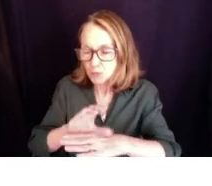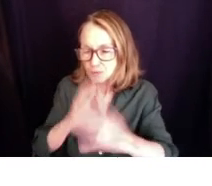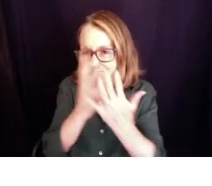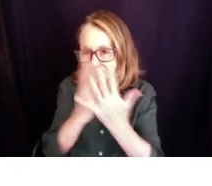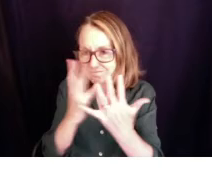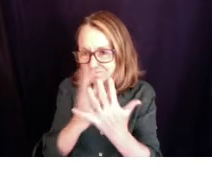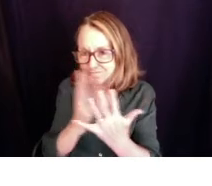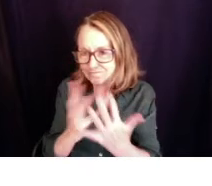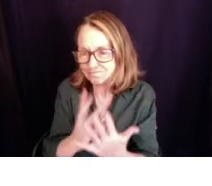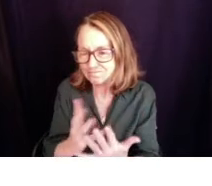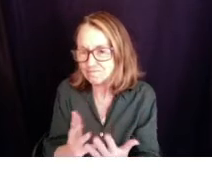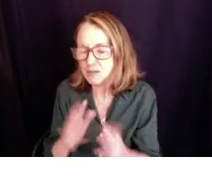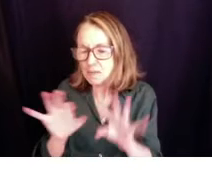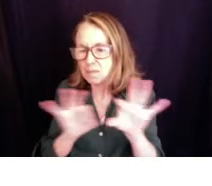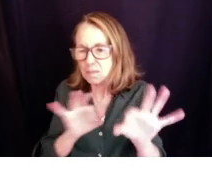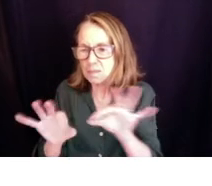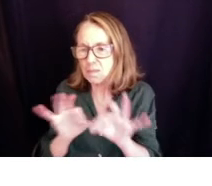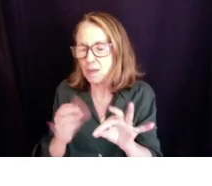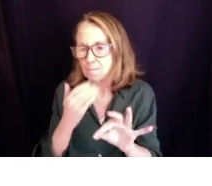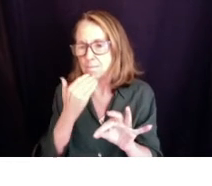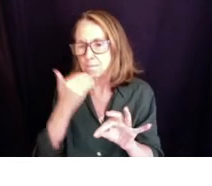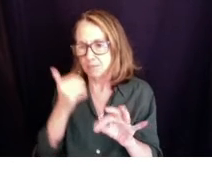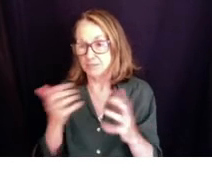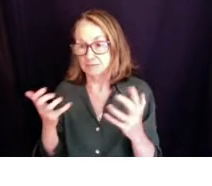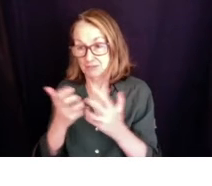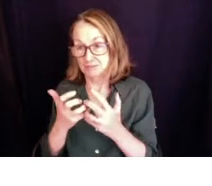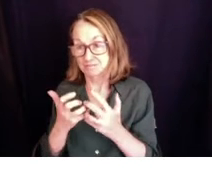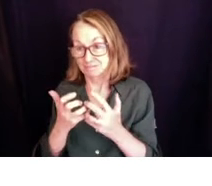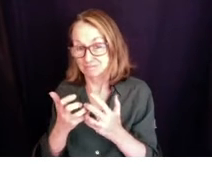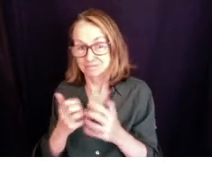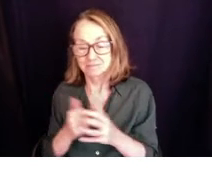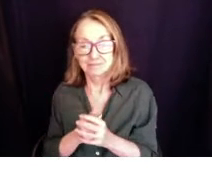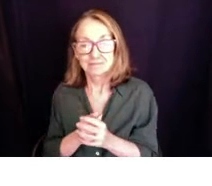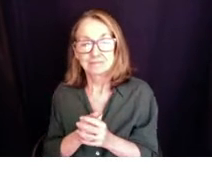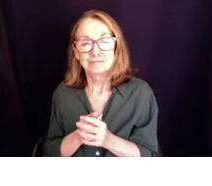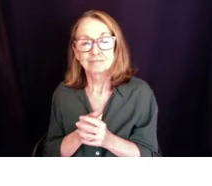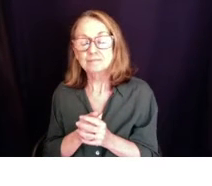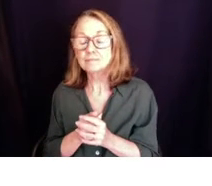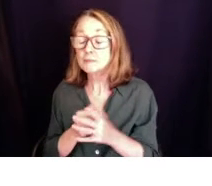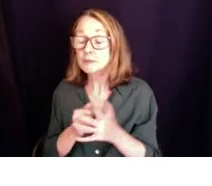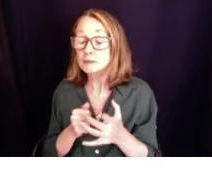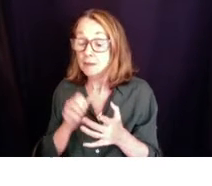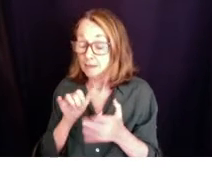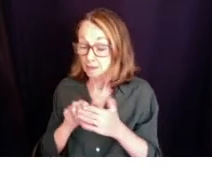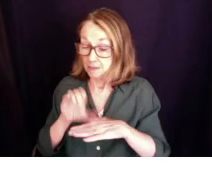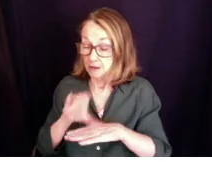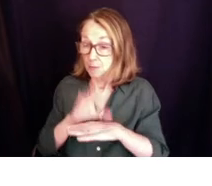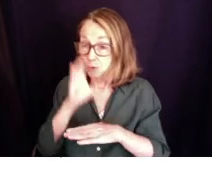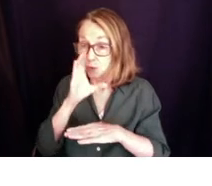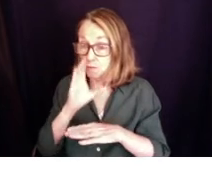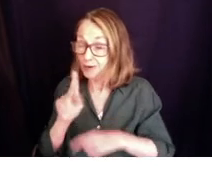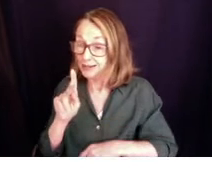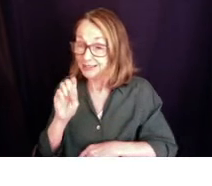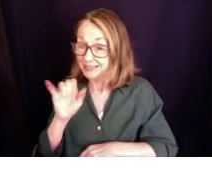for every job description or job that's posted. So they need to weed them out, and they put